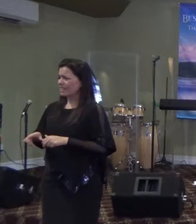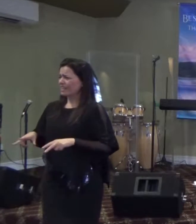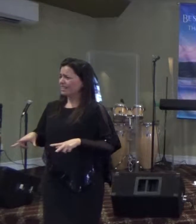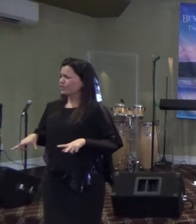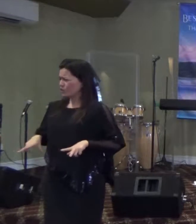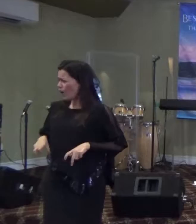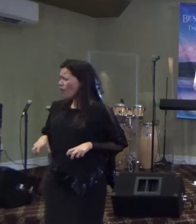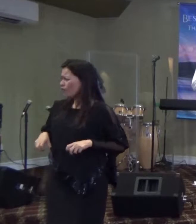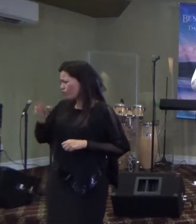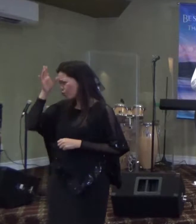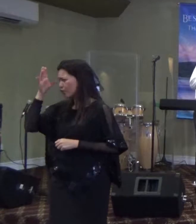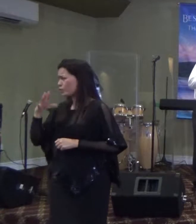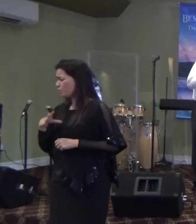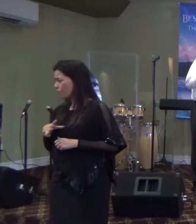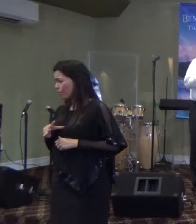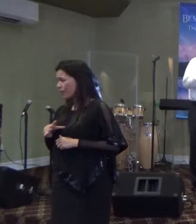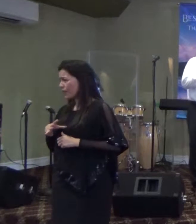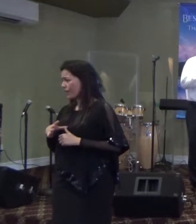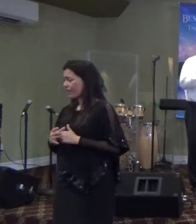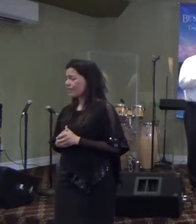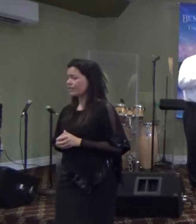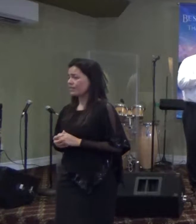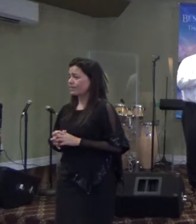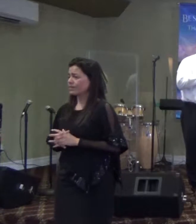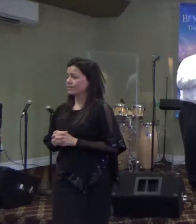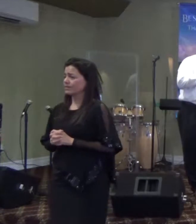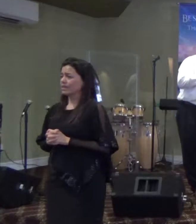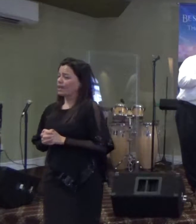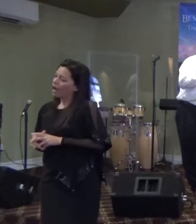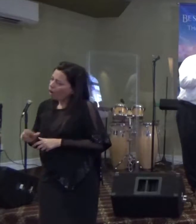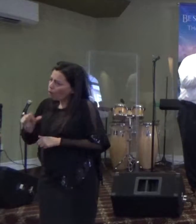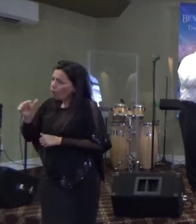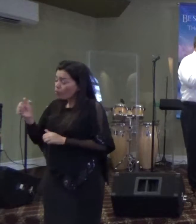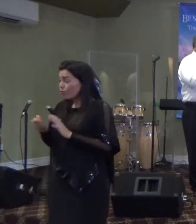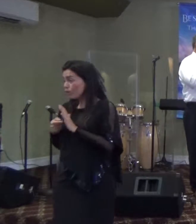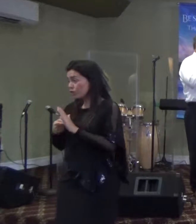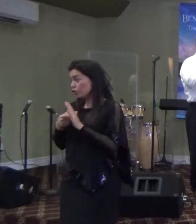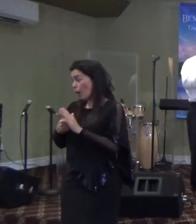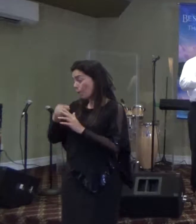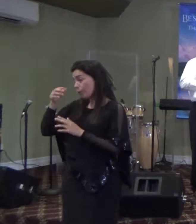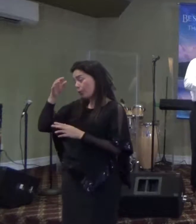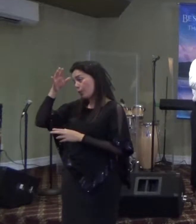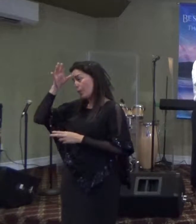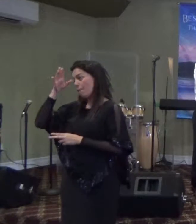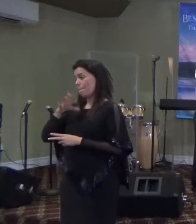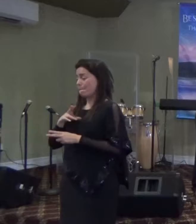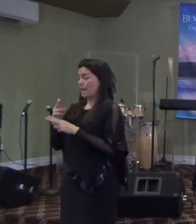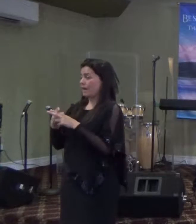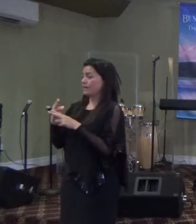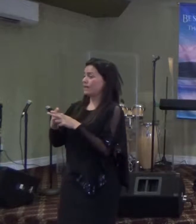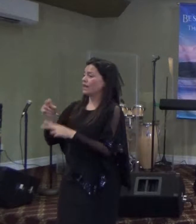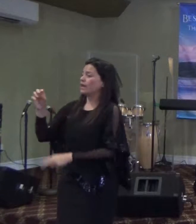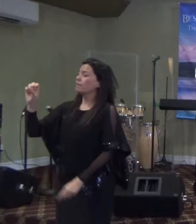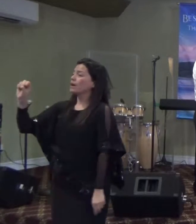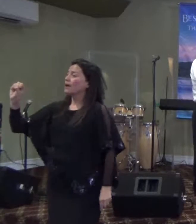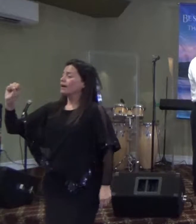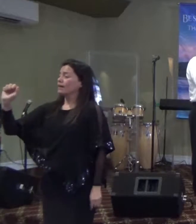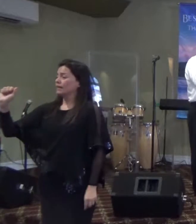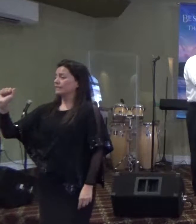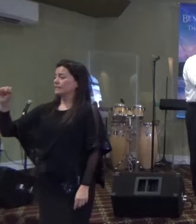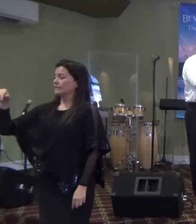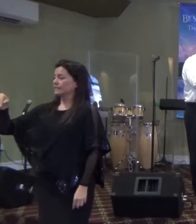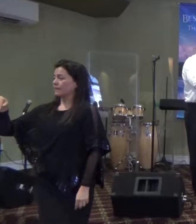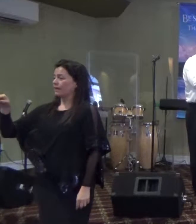attitude, también encontramos we also see it en Zaqueo, in Zacchaeus, el jefe de los cobradores de los the impuestos. chief